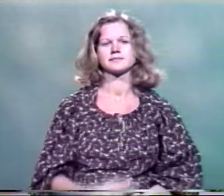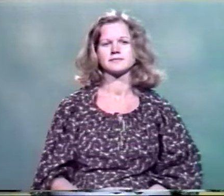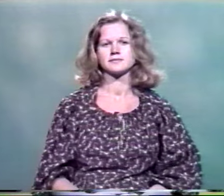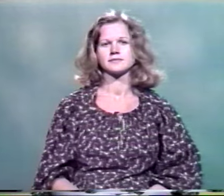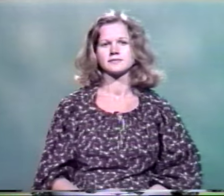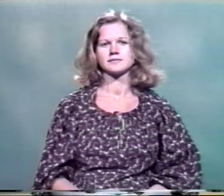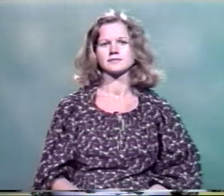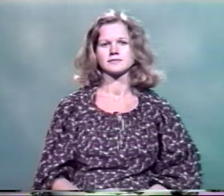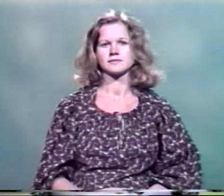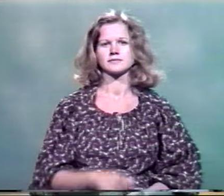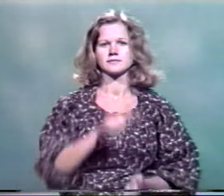Time historically.